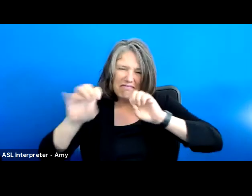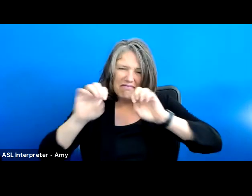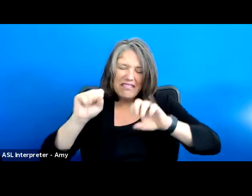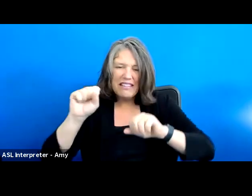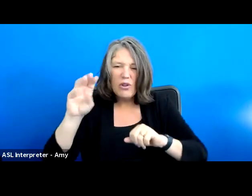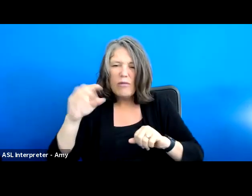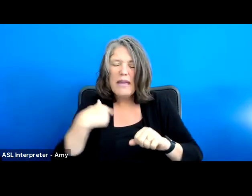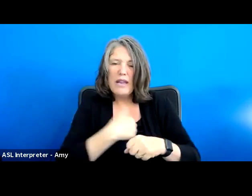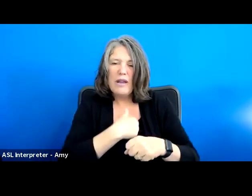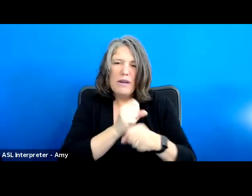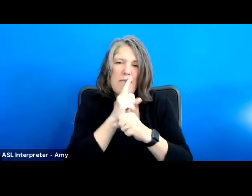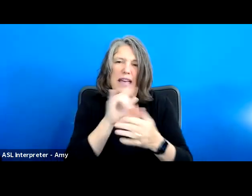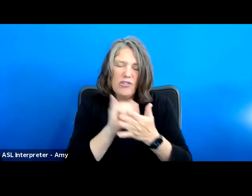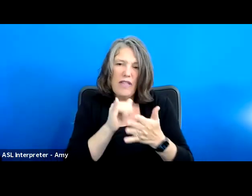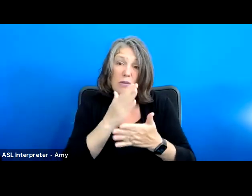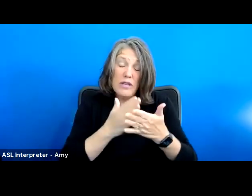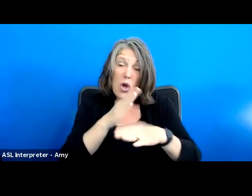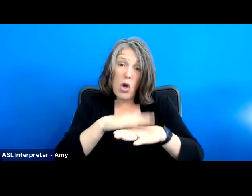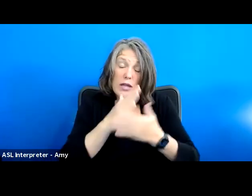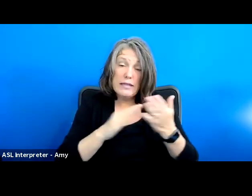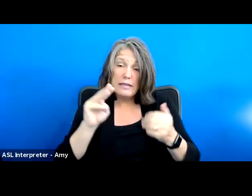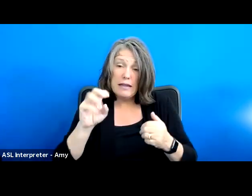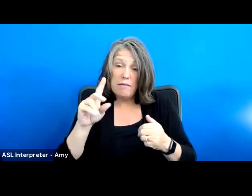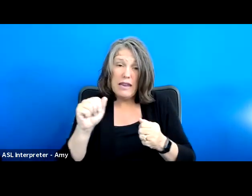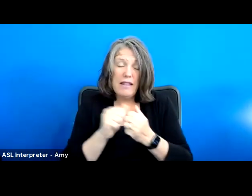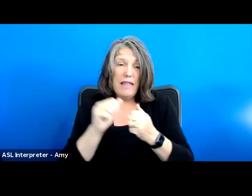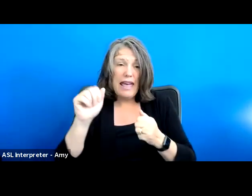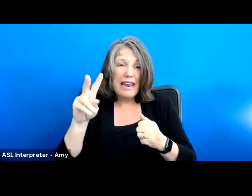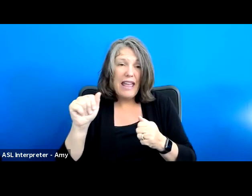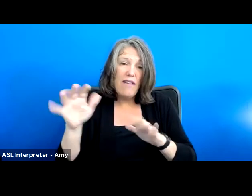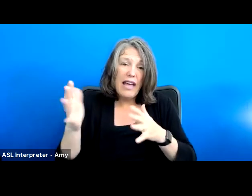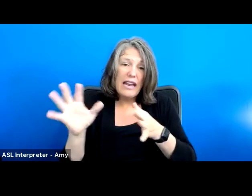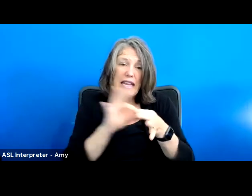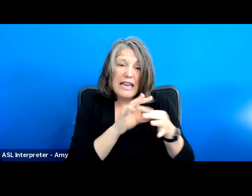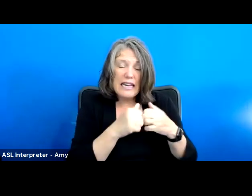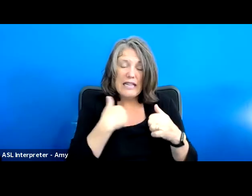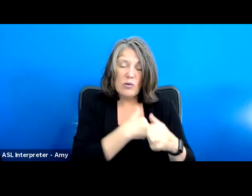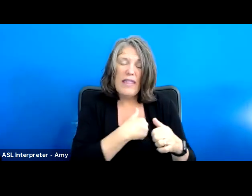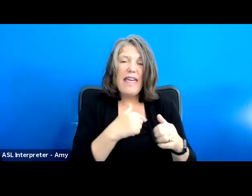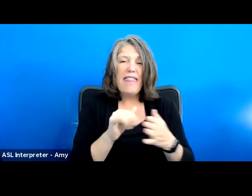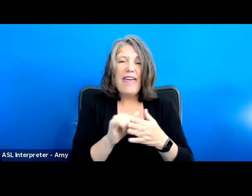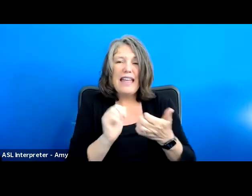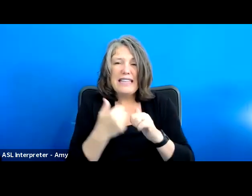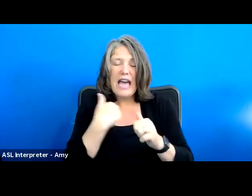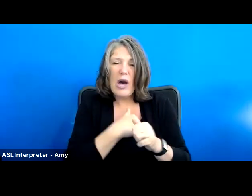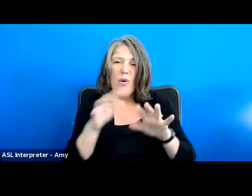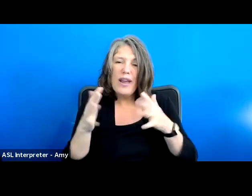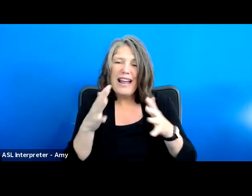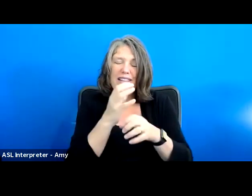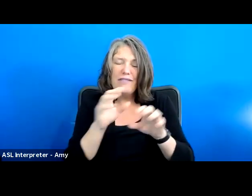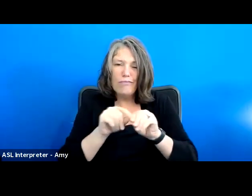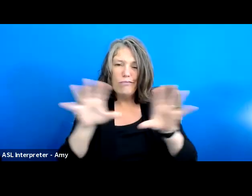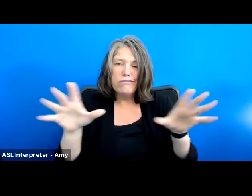that it went onto some media that Ava, kind of connected us with. And that's how we kind of got the word